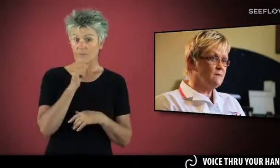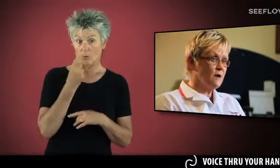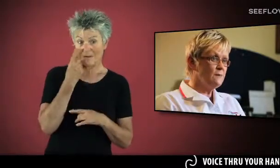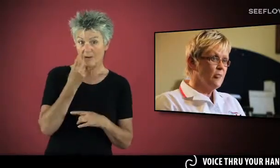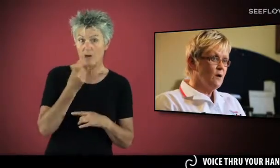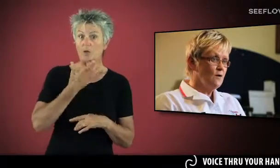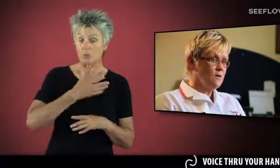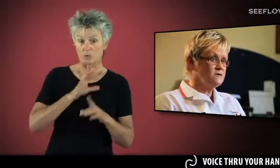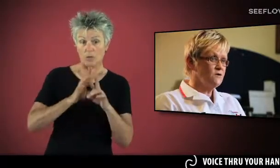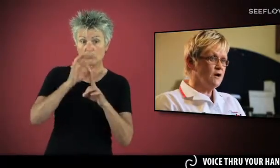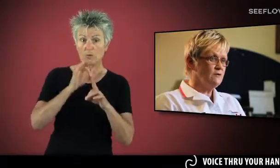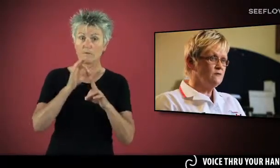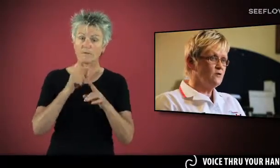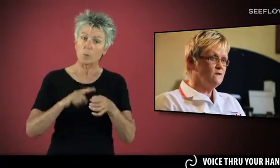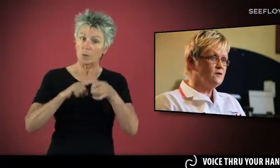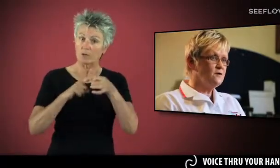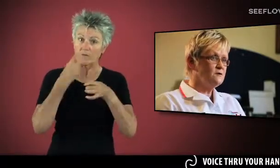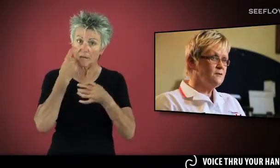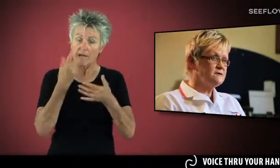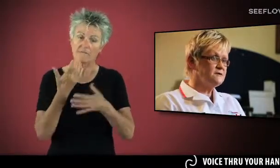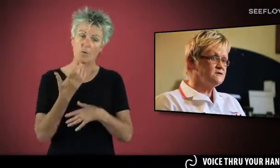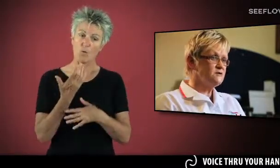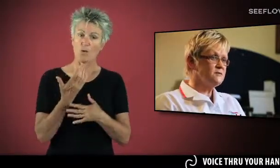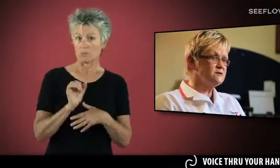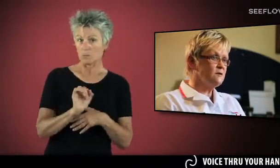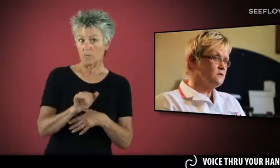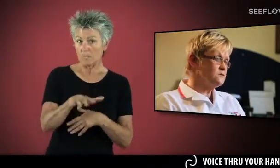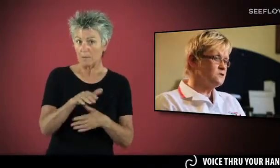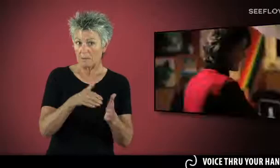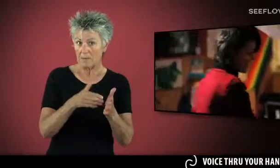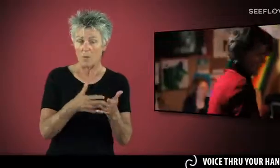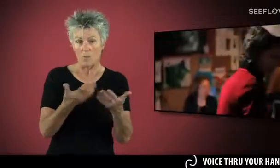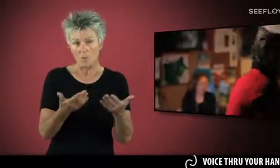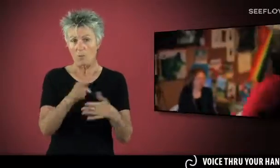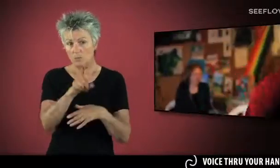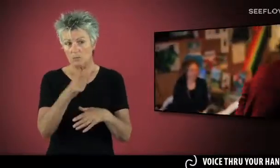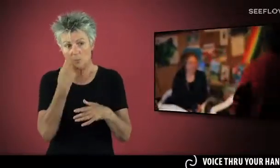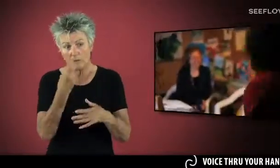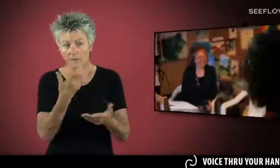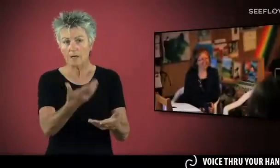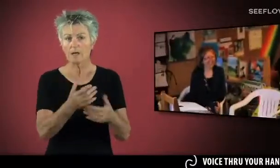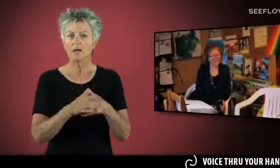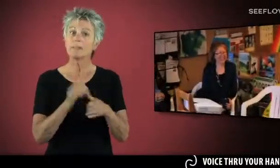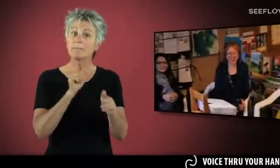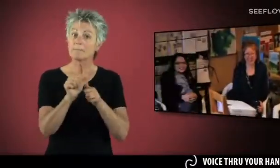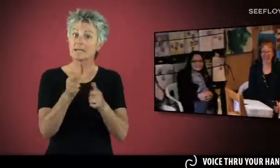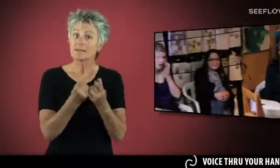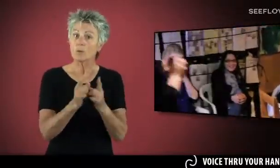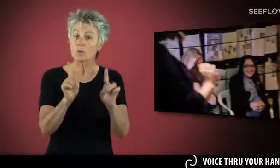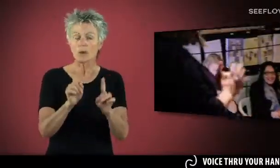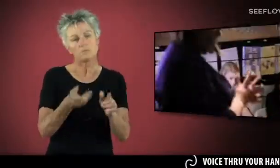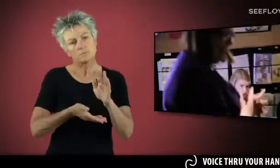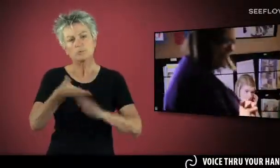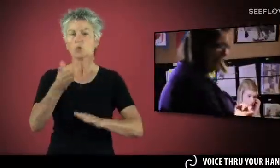family member or the person you're caring for, then the best thing to do would be to go along to a communication workshop, or go along to